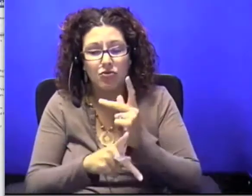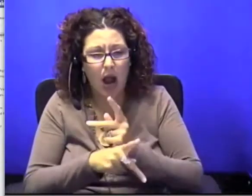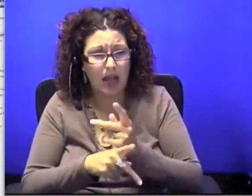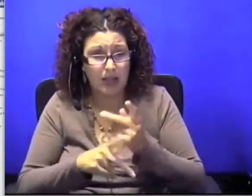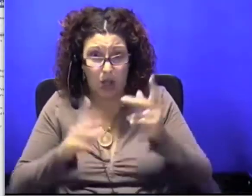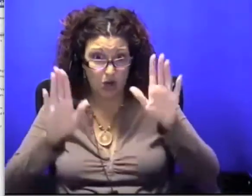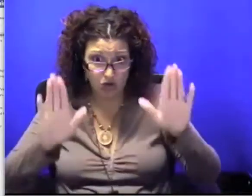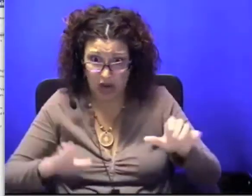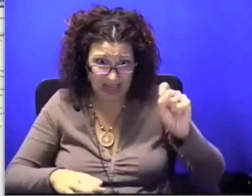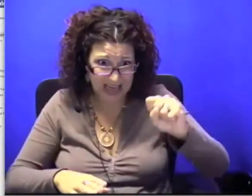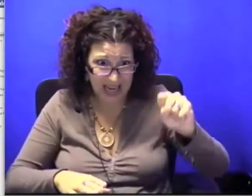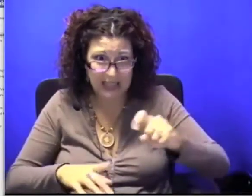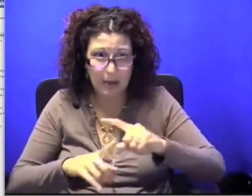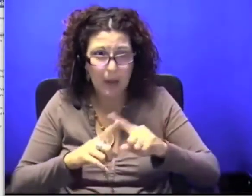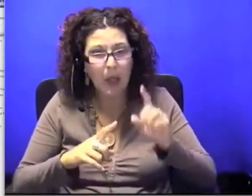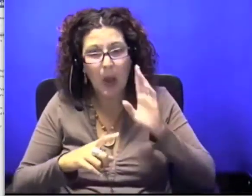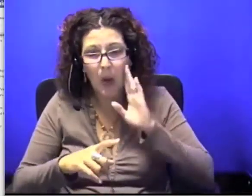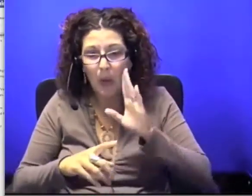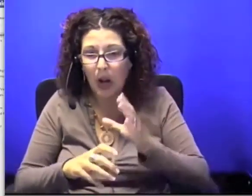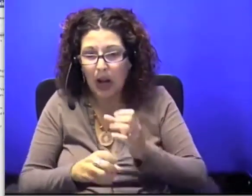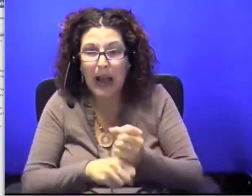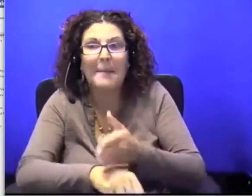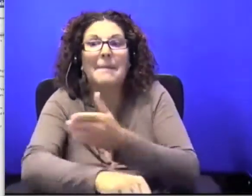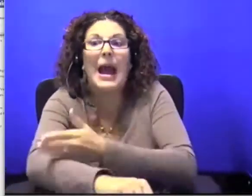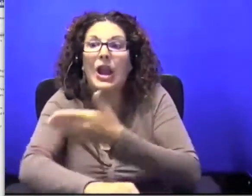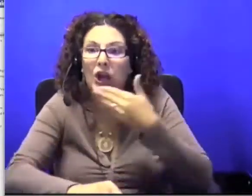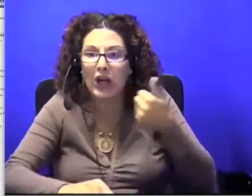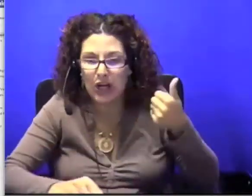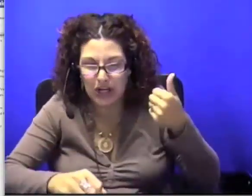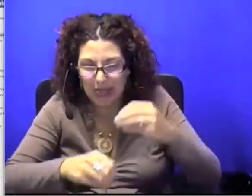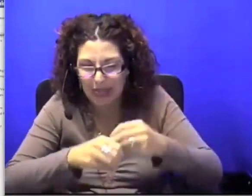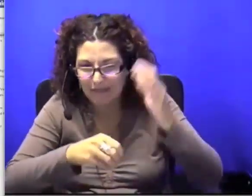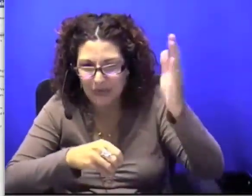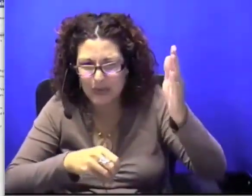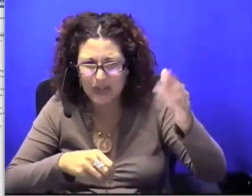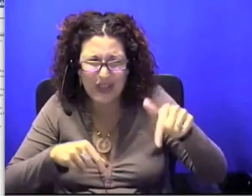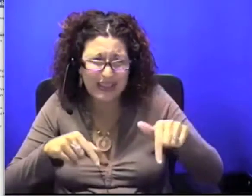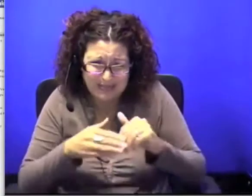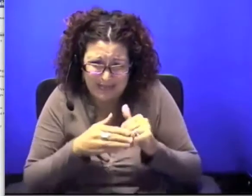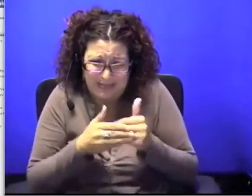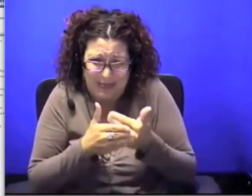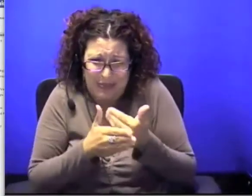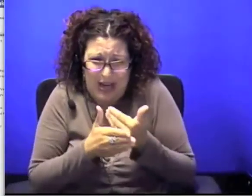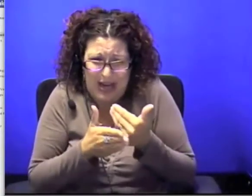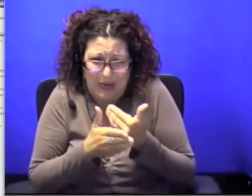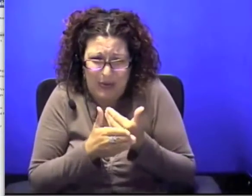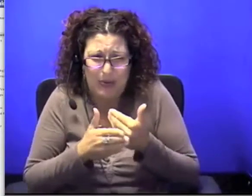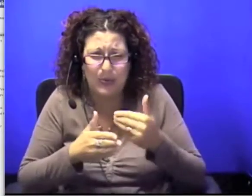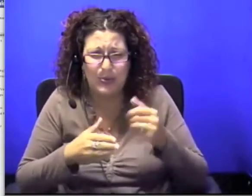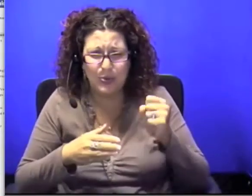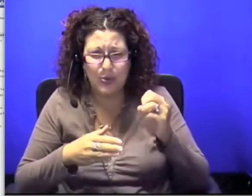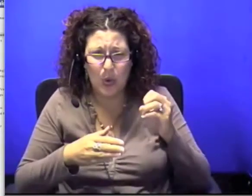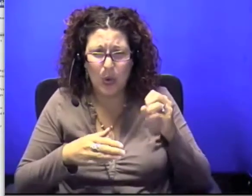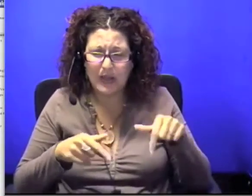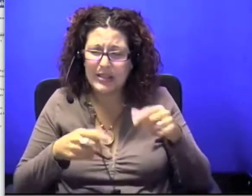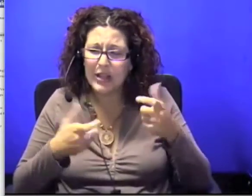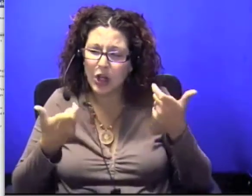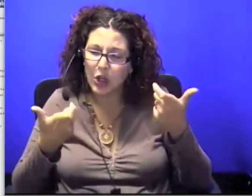The products are great, but they're going to get a lot better. Let's put it that way. We're at the very beginning of a